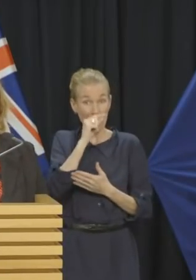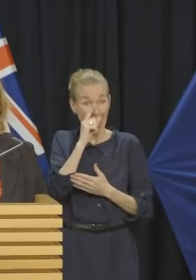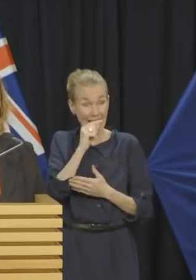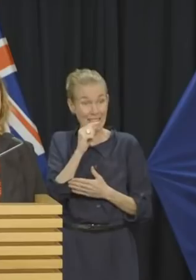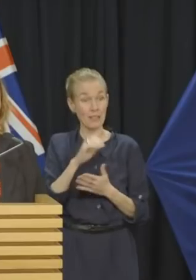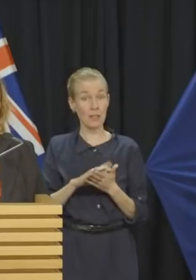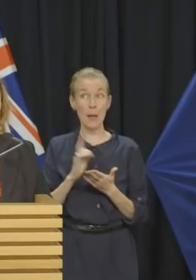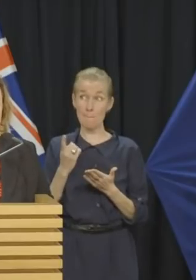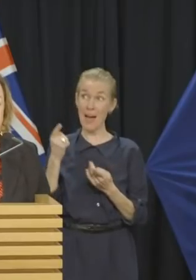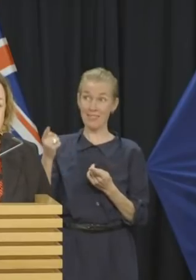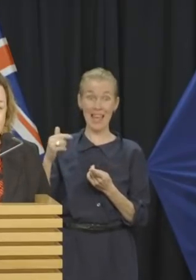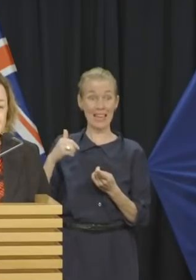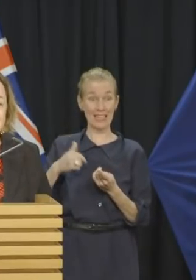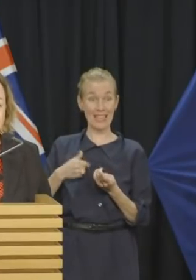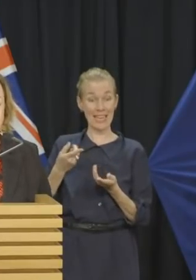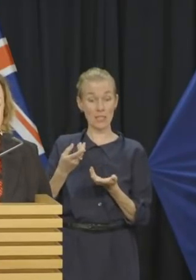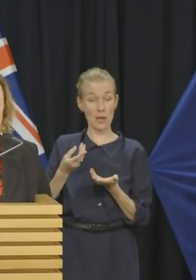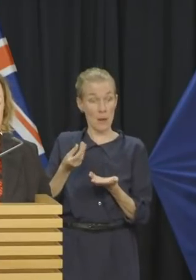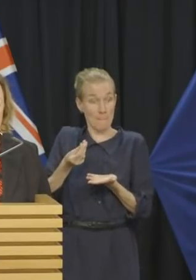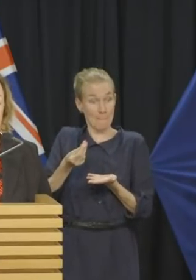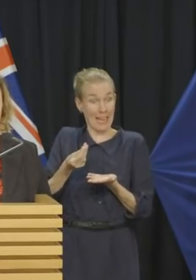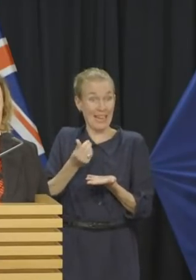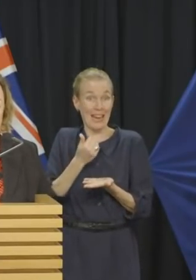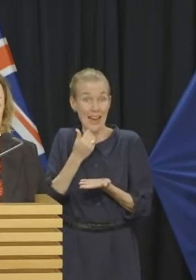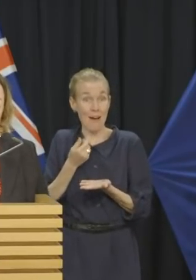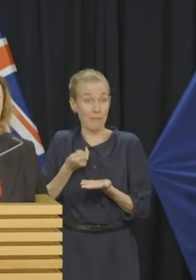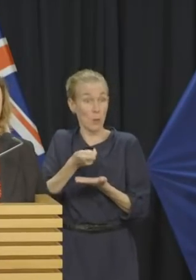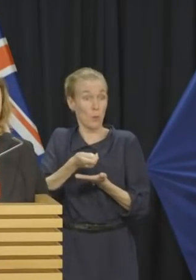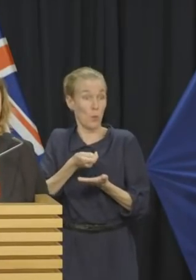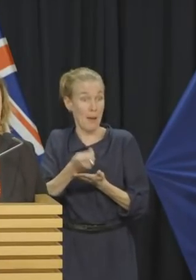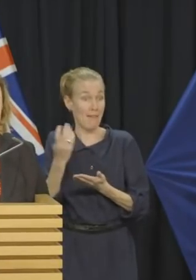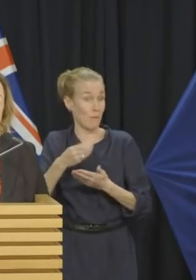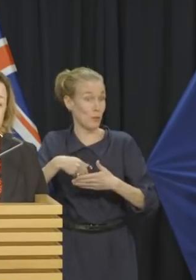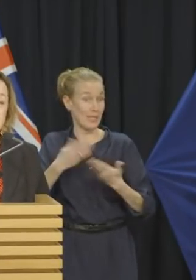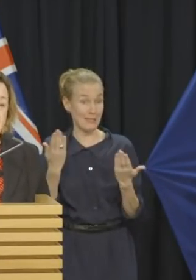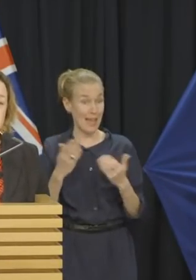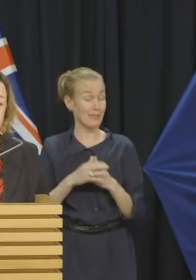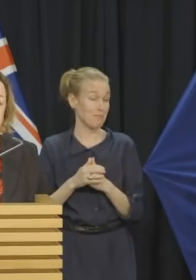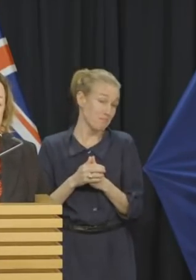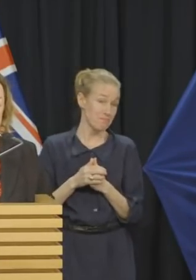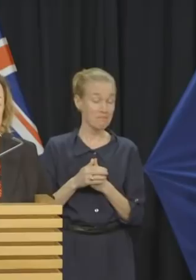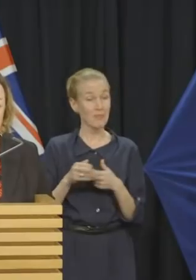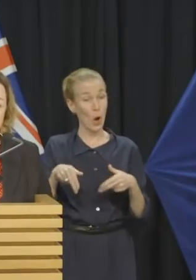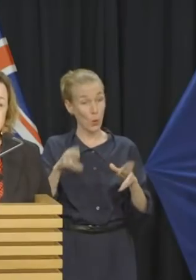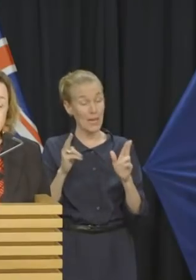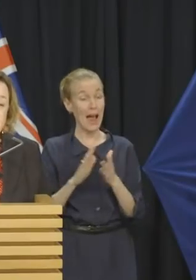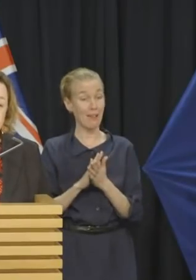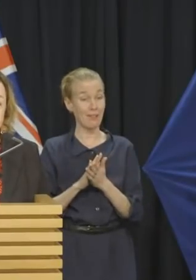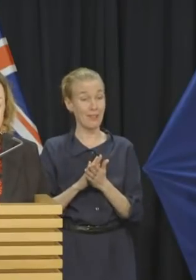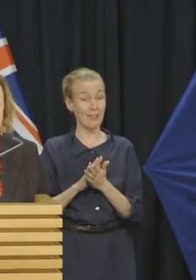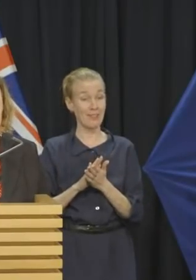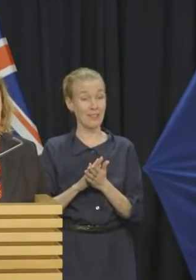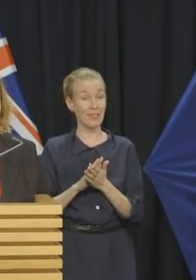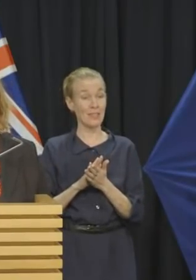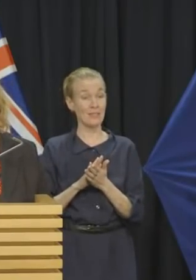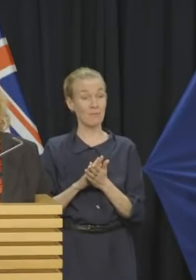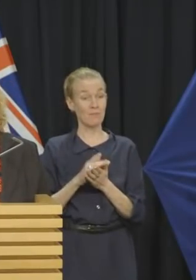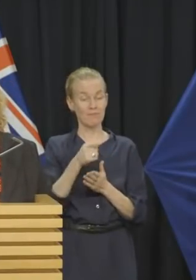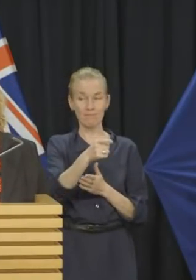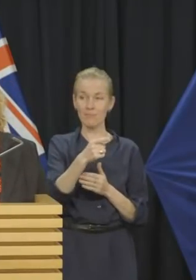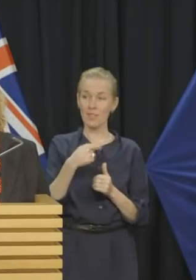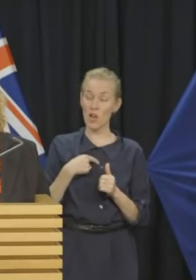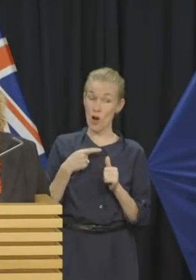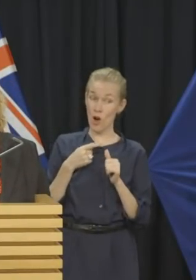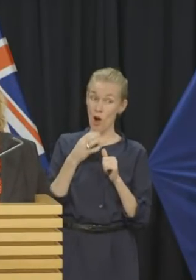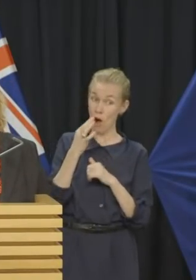They just need to factor in and budget in as part of the cost of returning for a holiday in New Zealand, the cost of managed isolation. Should